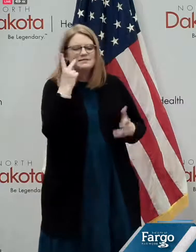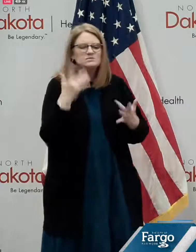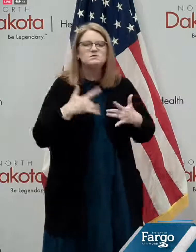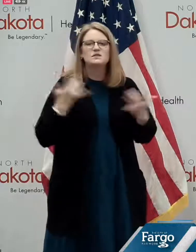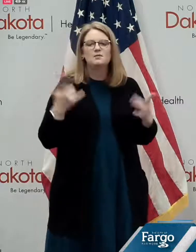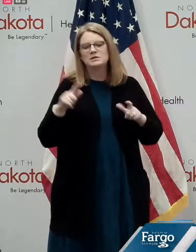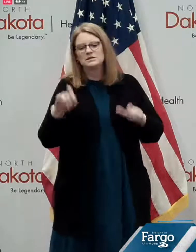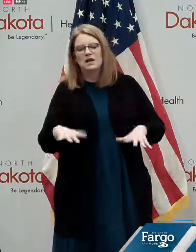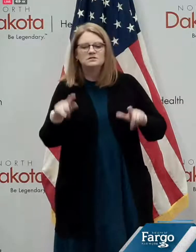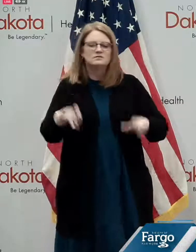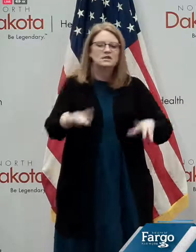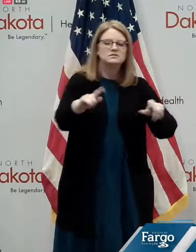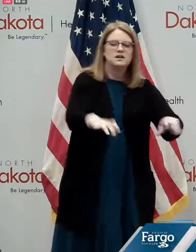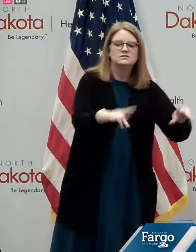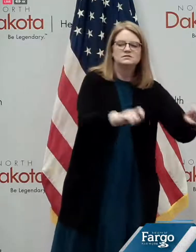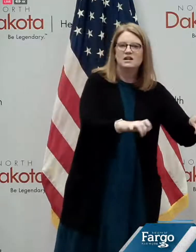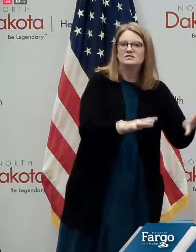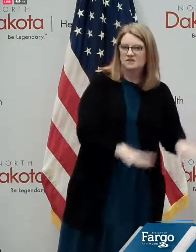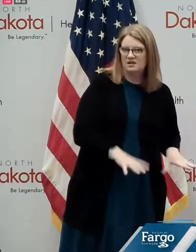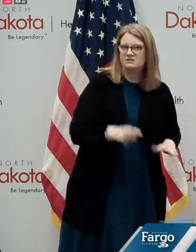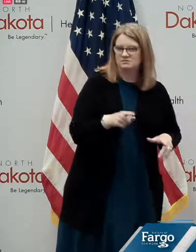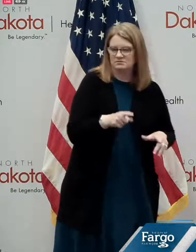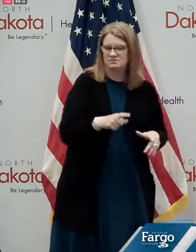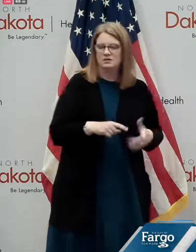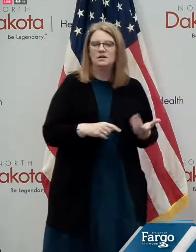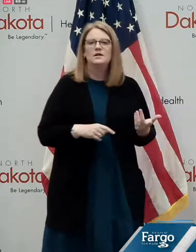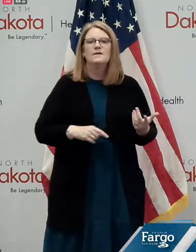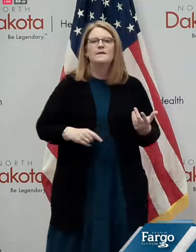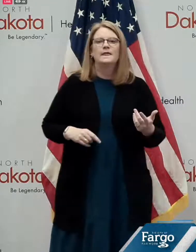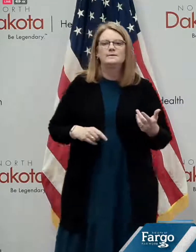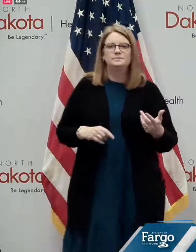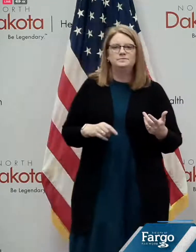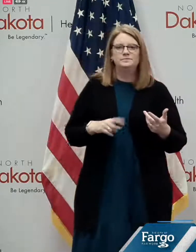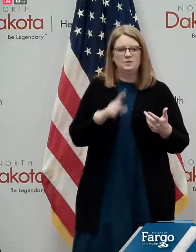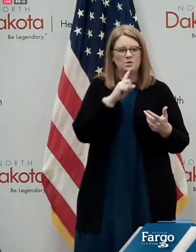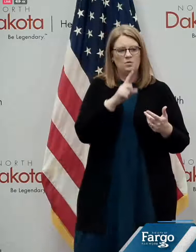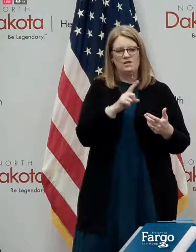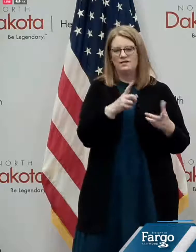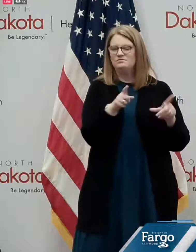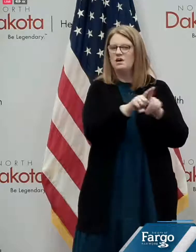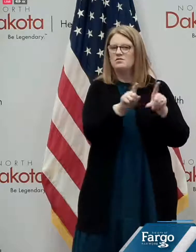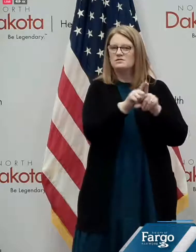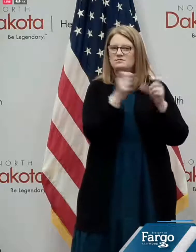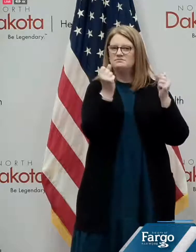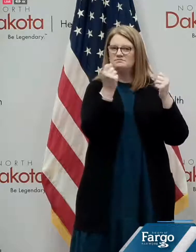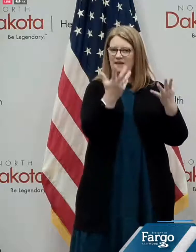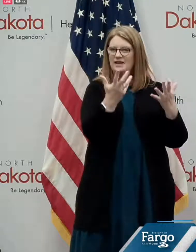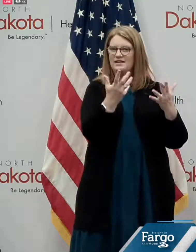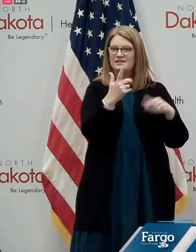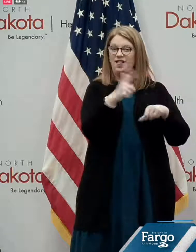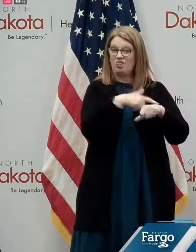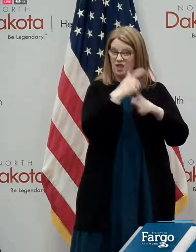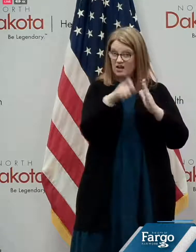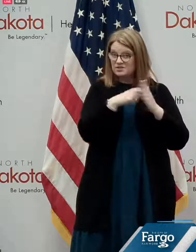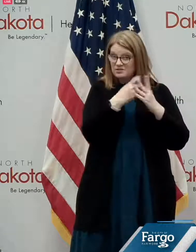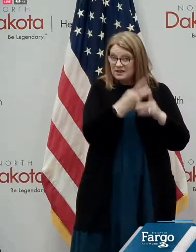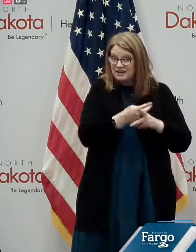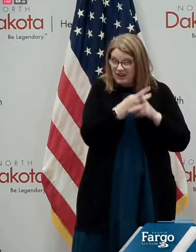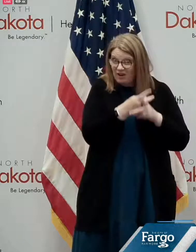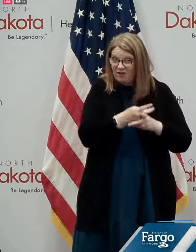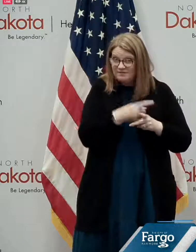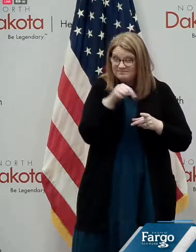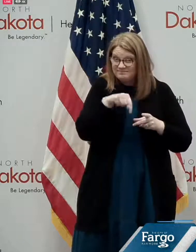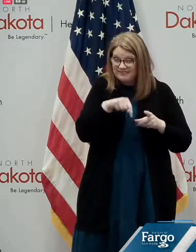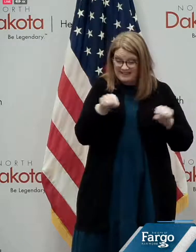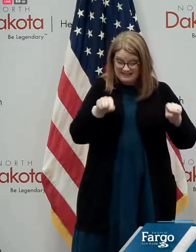we'll continue to do relative to high-risk populations, because there also are a lot of long-term care facilities in these